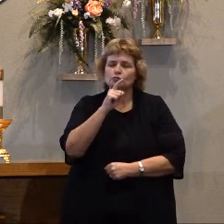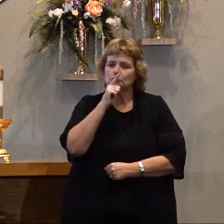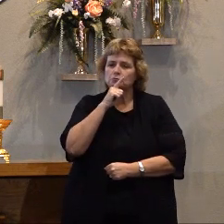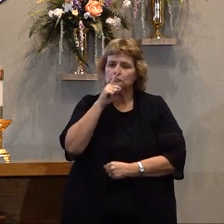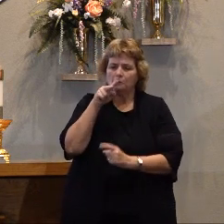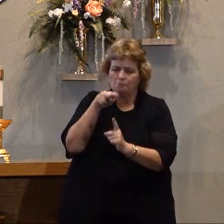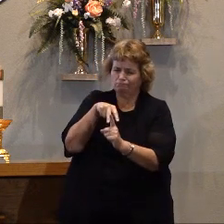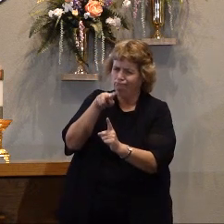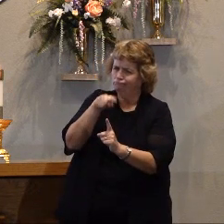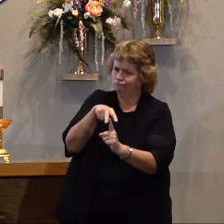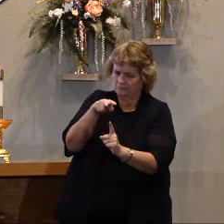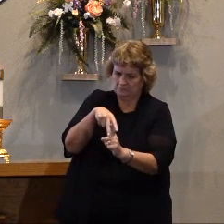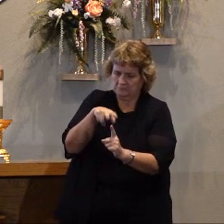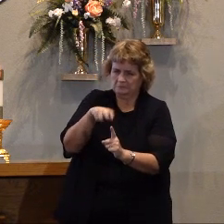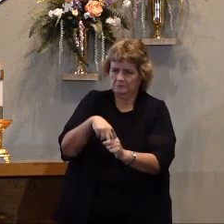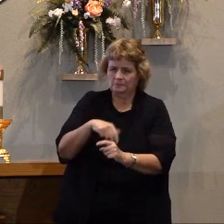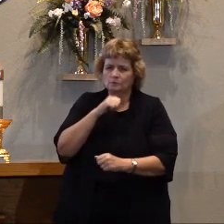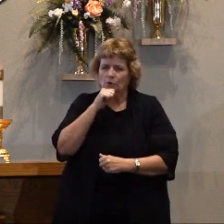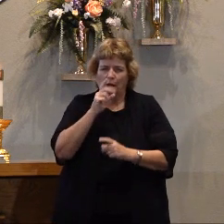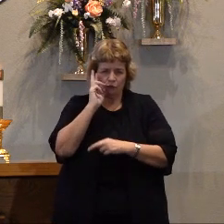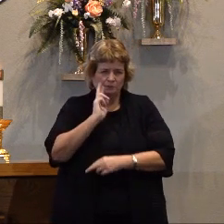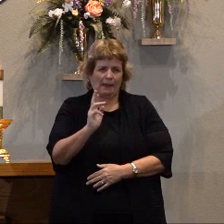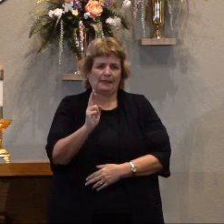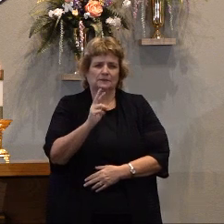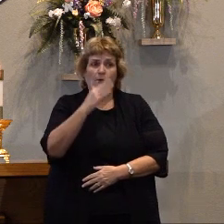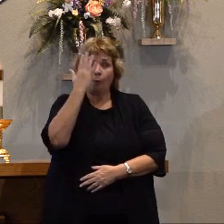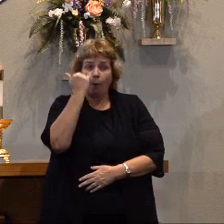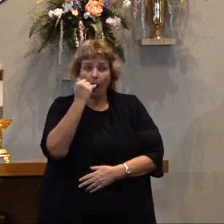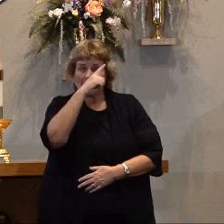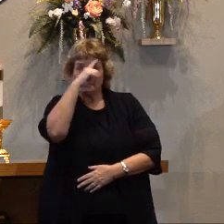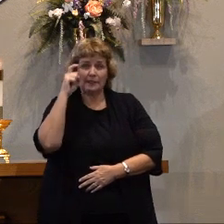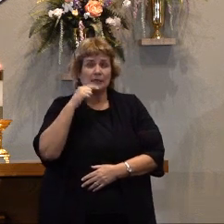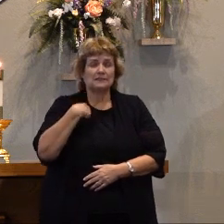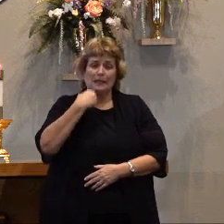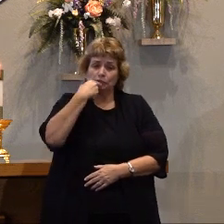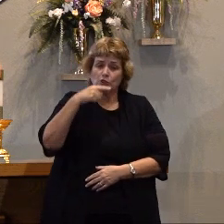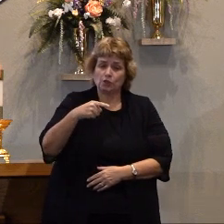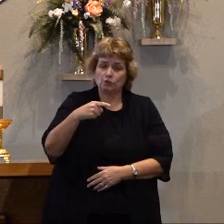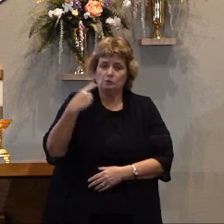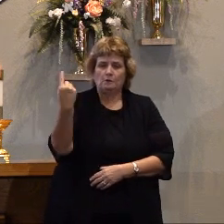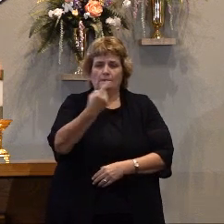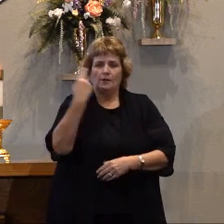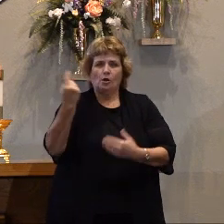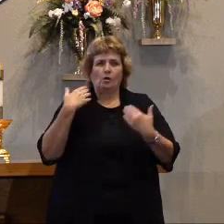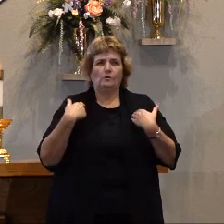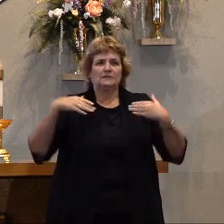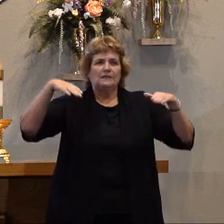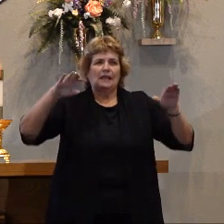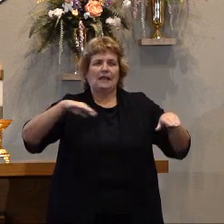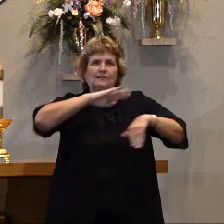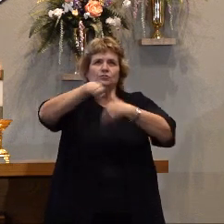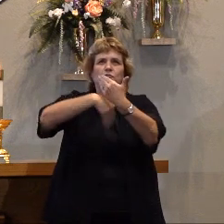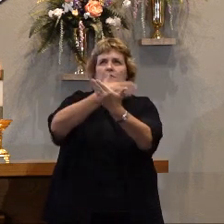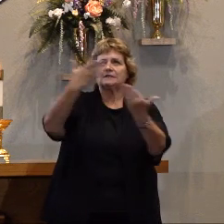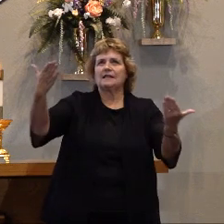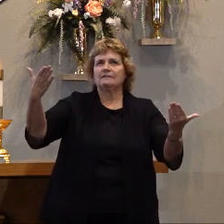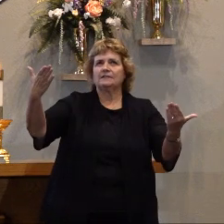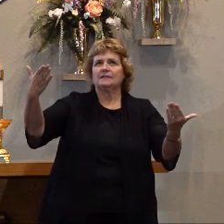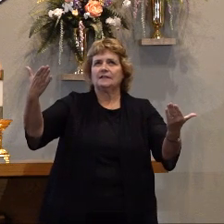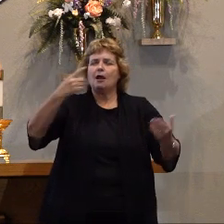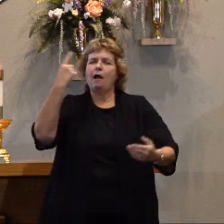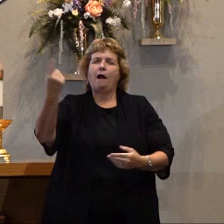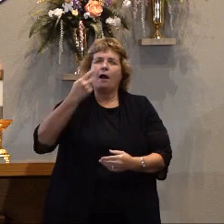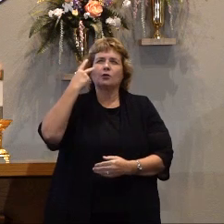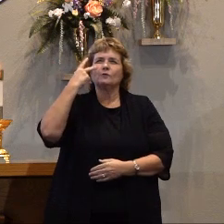ones, for I tell you that their angels in heaven always see the face of my Father in